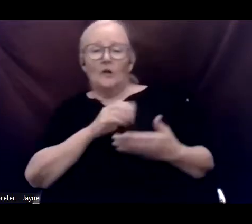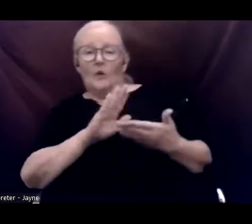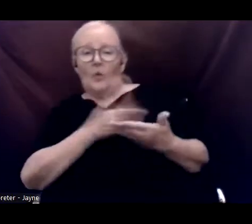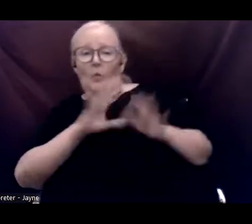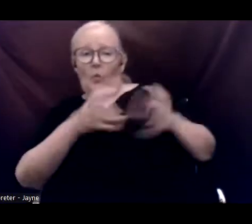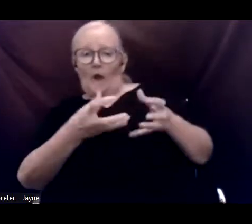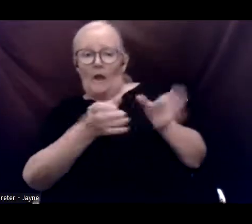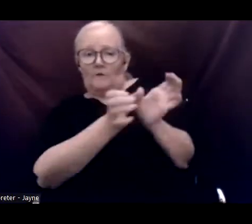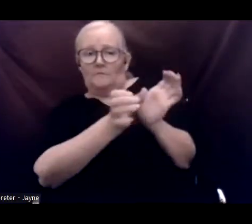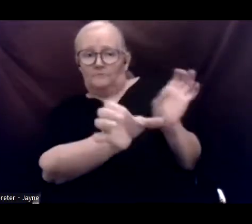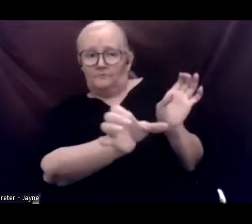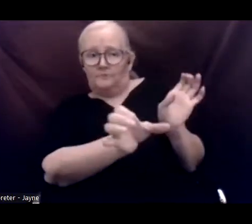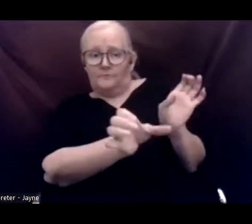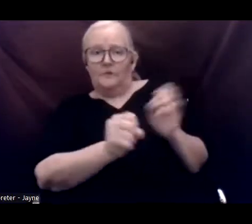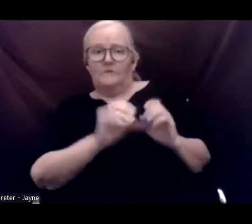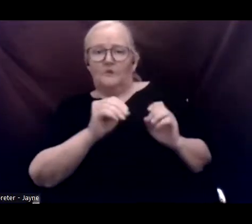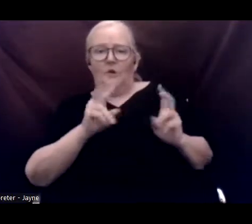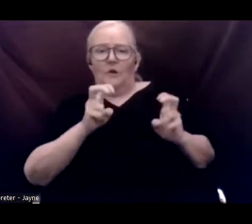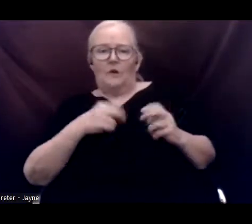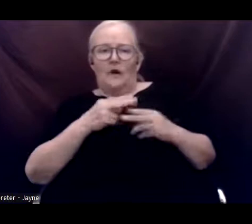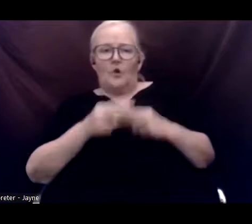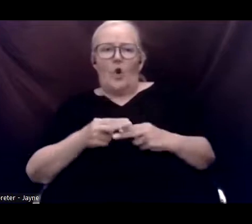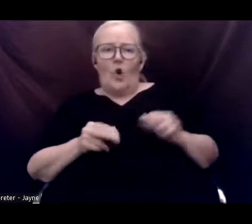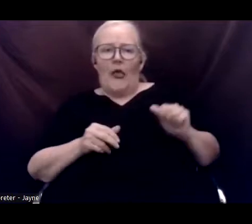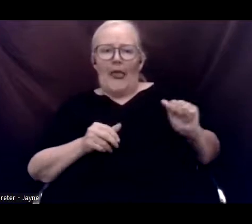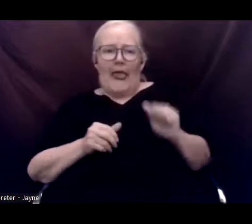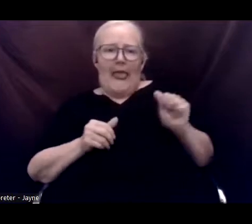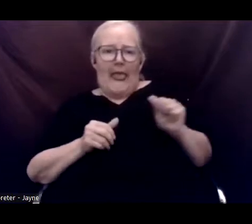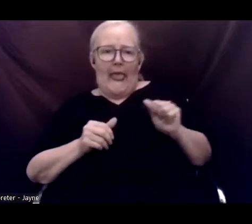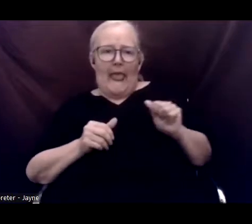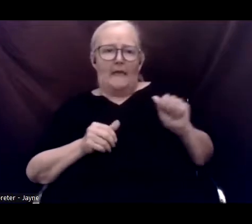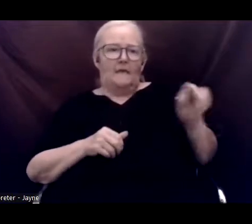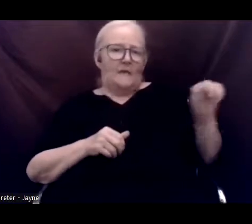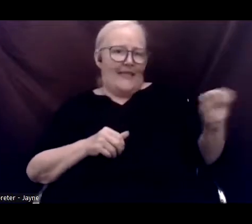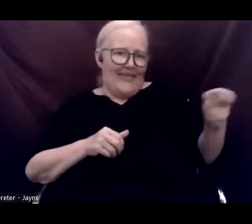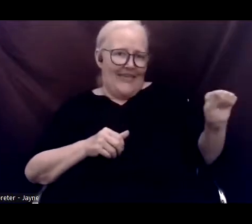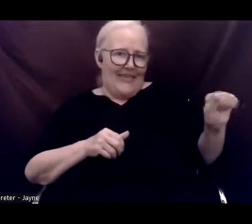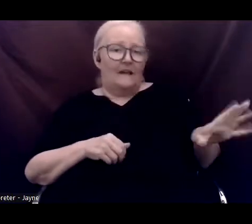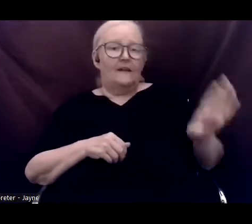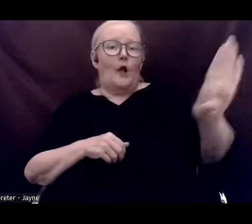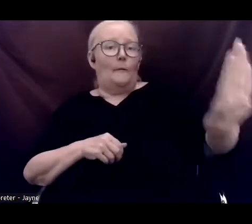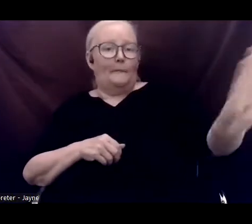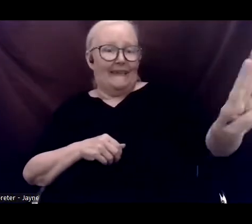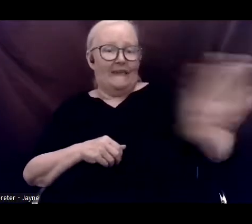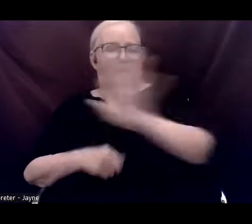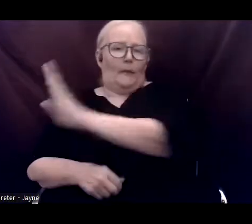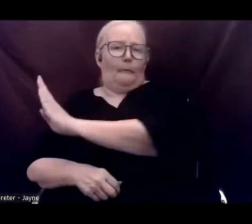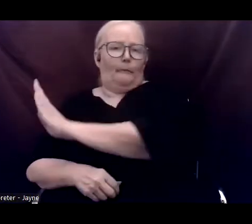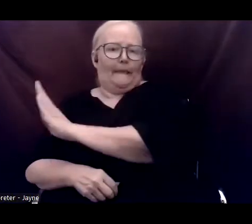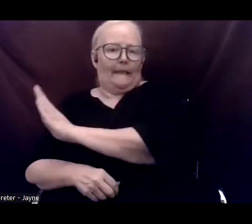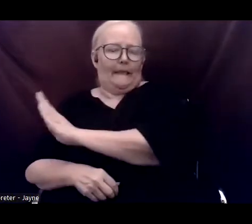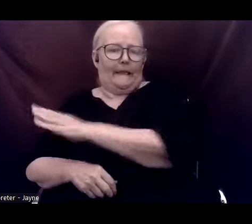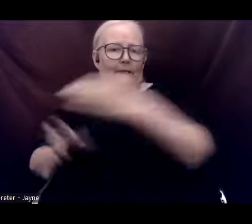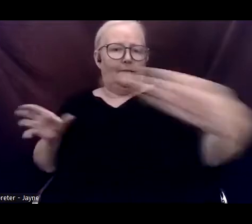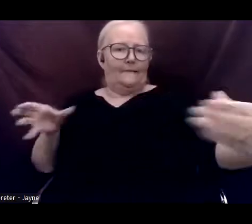have group A here, supported by half of the choir, this and over, and then group B going this way.